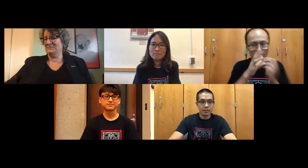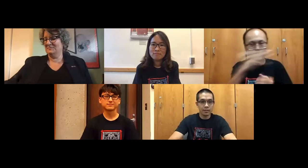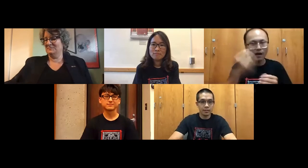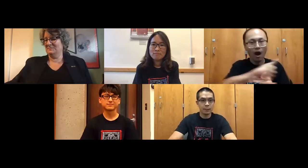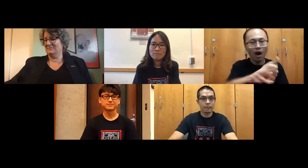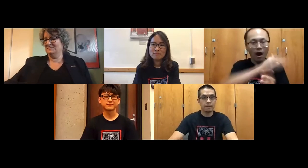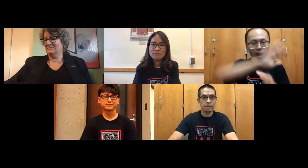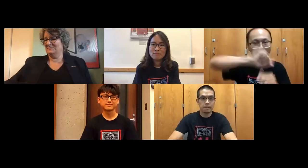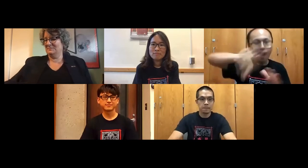here